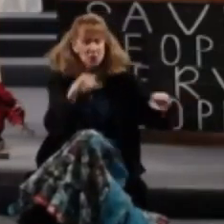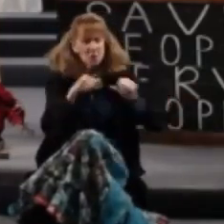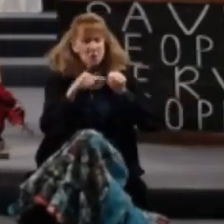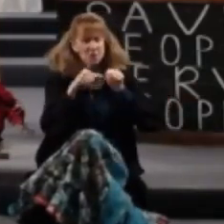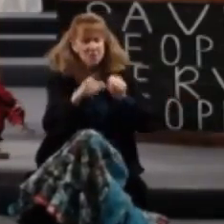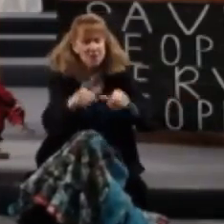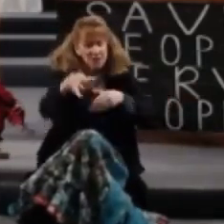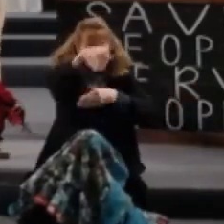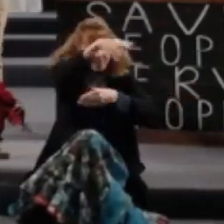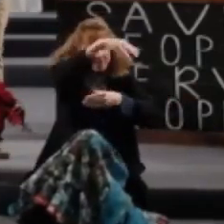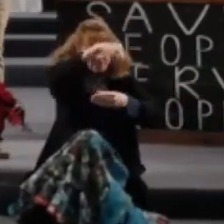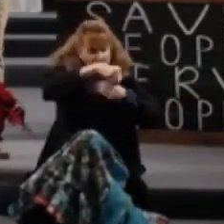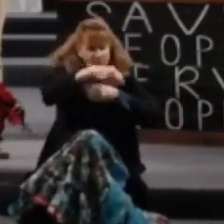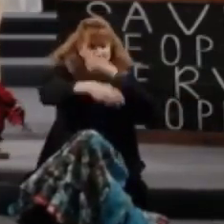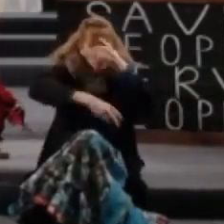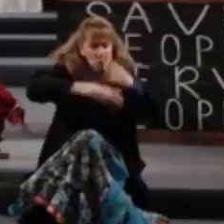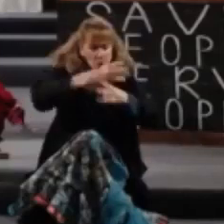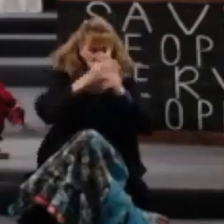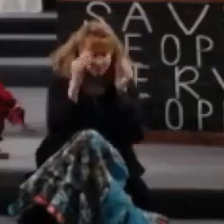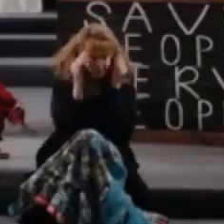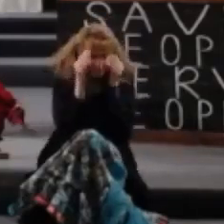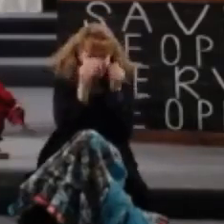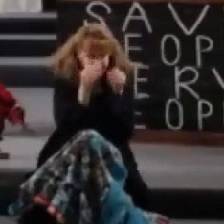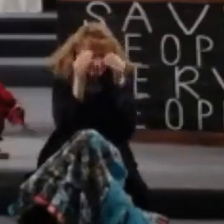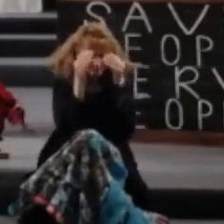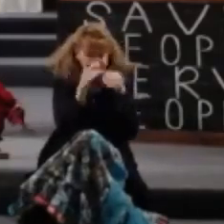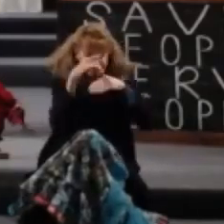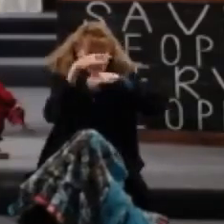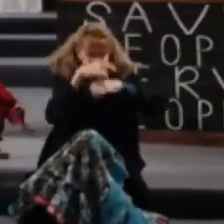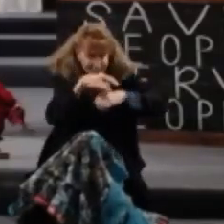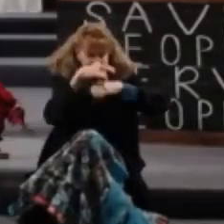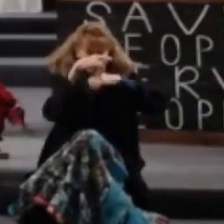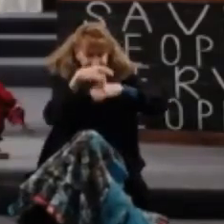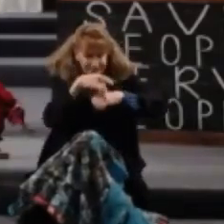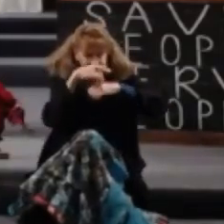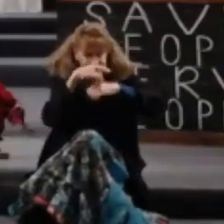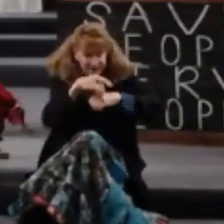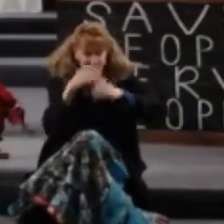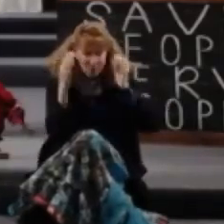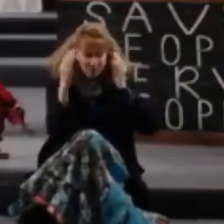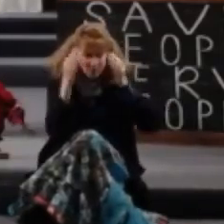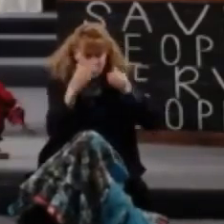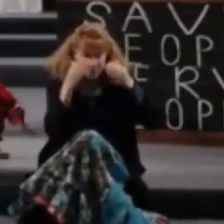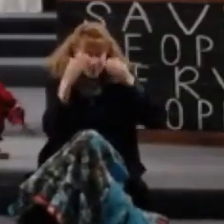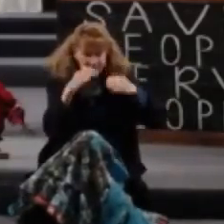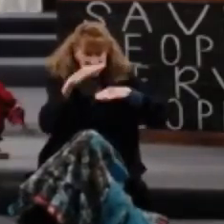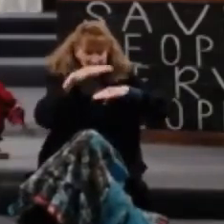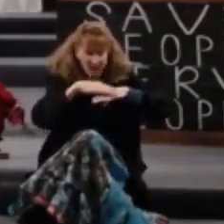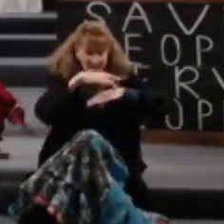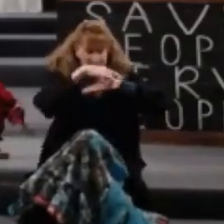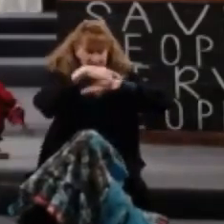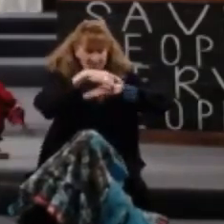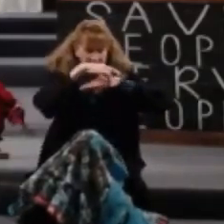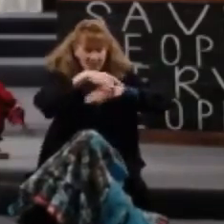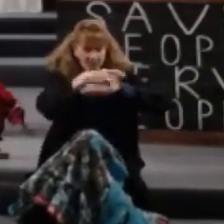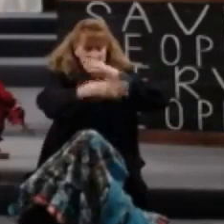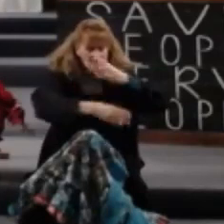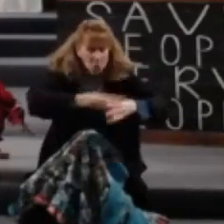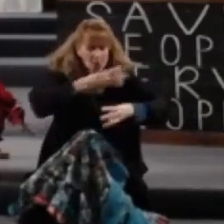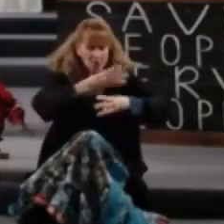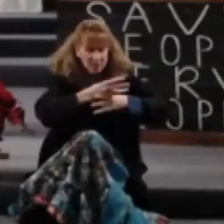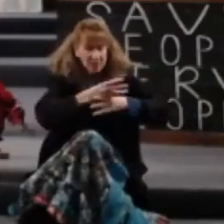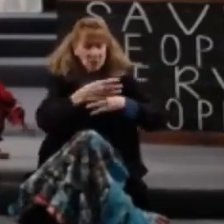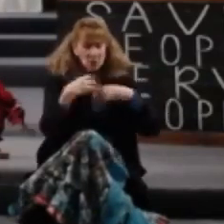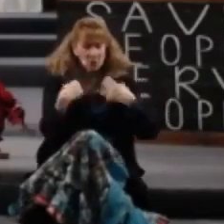For since there is jealousy and quarreling among you, are you not worldly? I guess that's the litmus test for whether